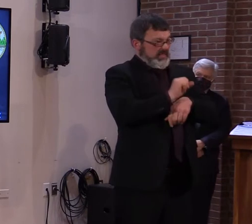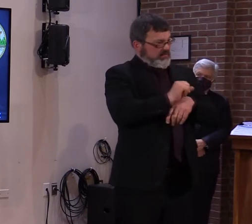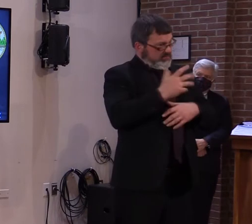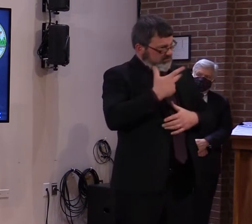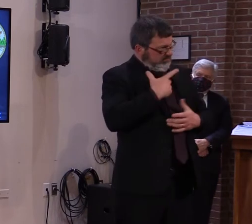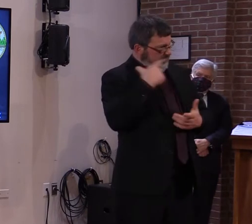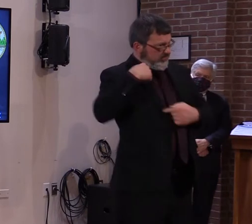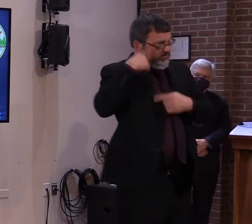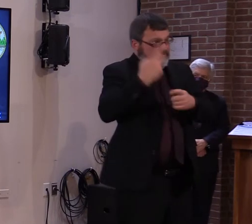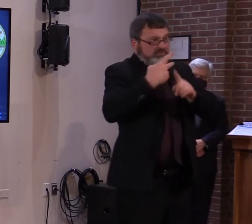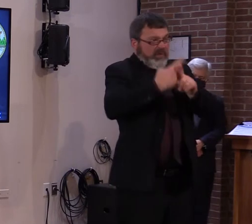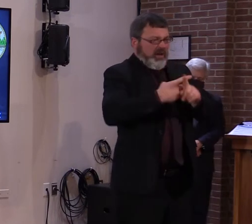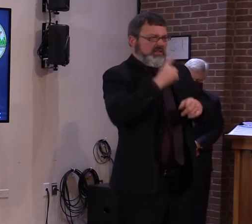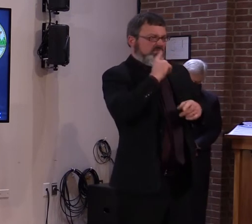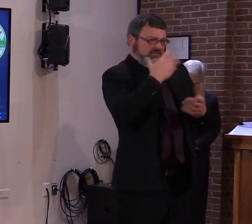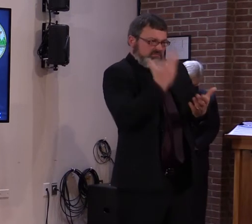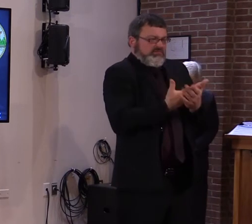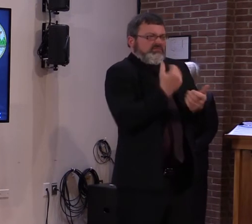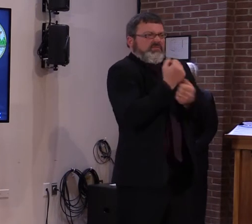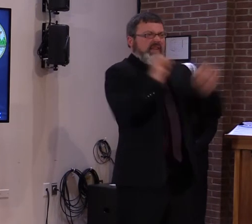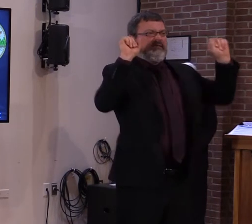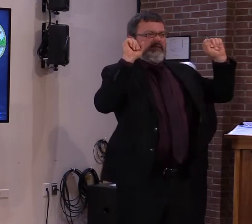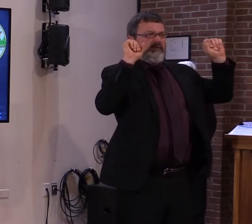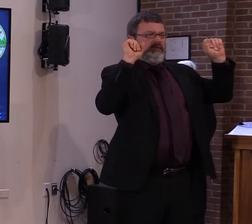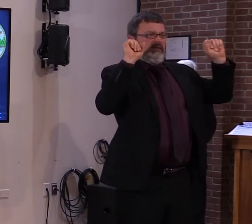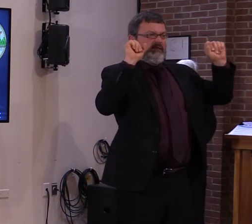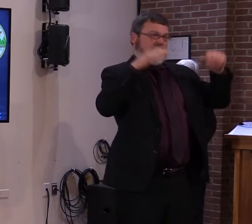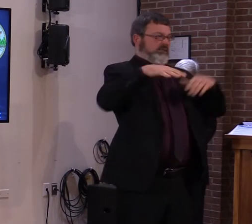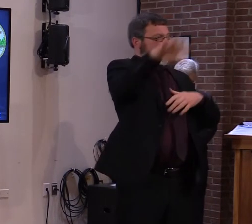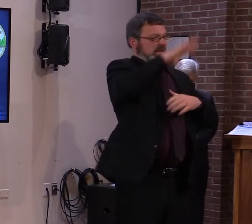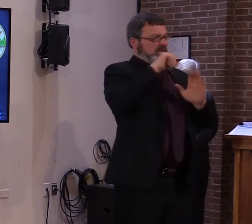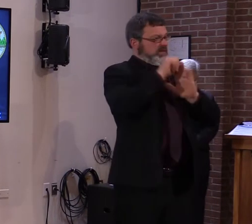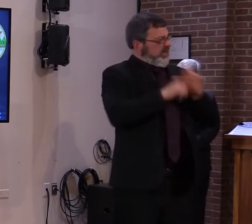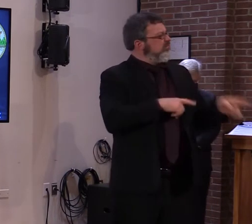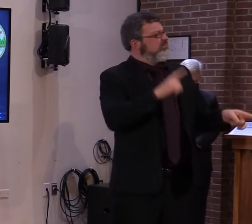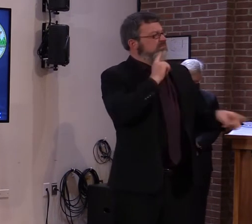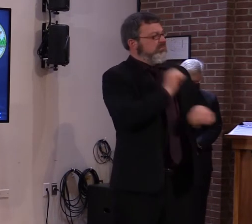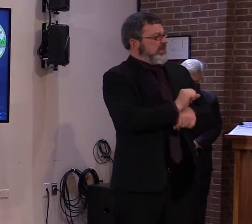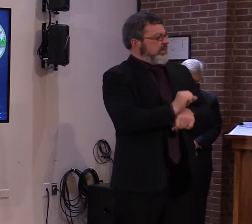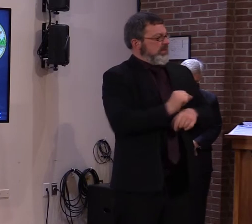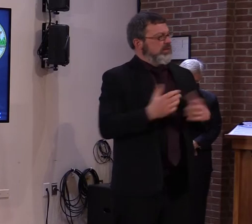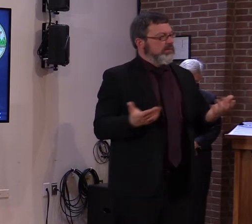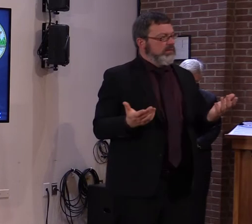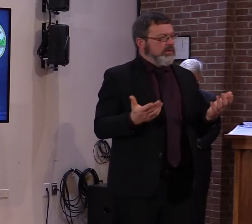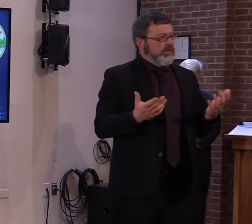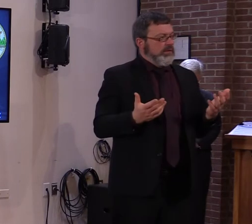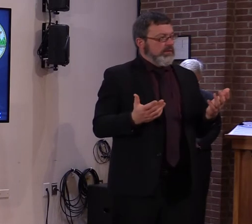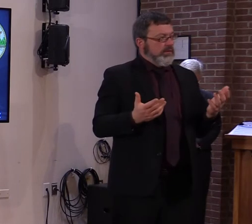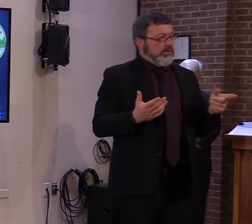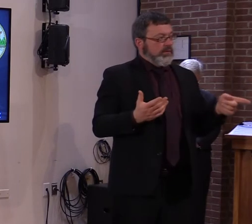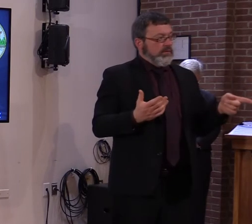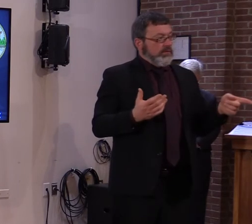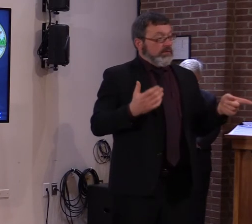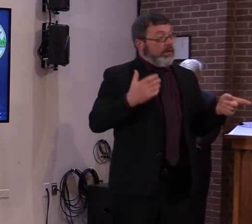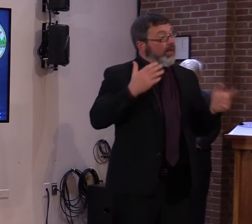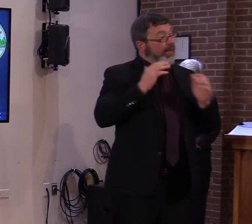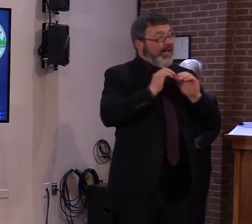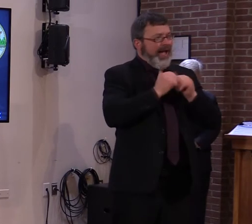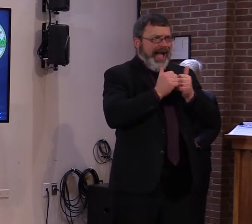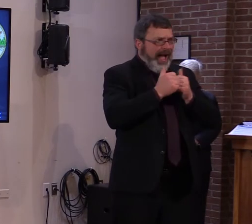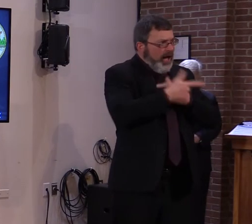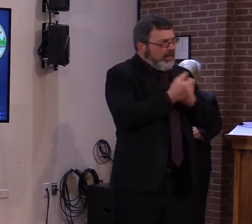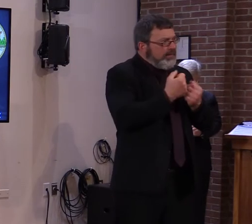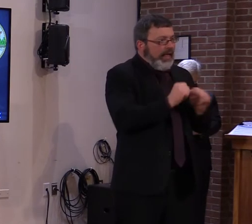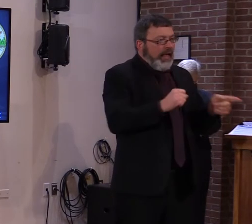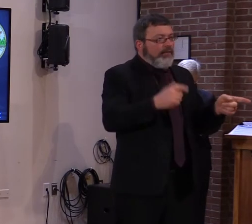Our schools are operating safely thanks to the terrific work of our school staff and school board members. We continue to ask a lot of them, and